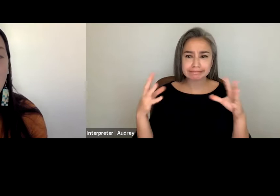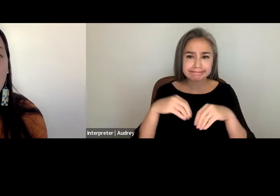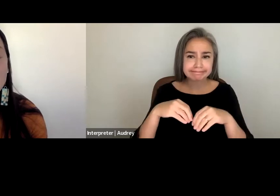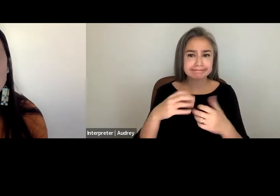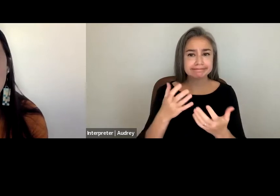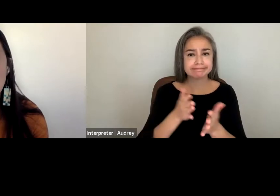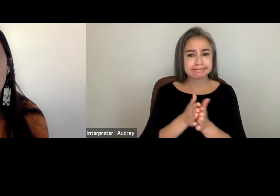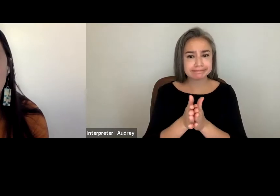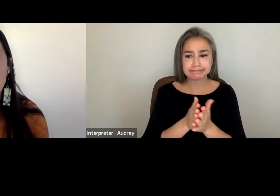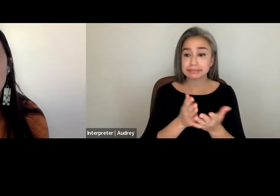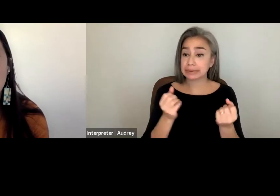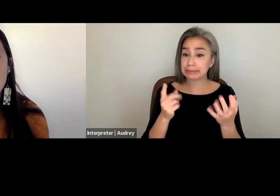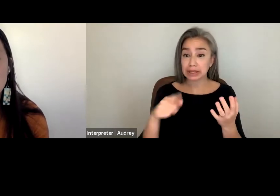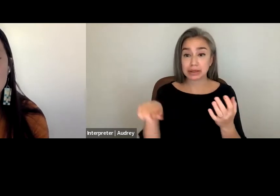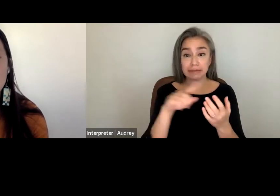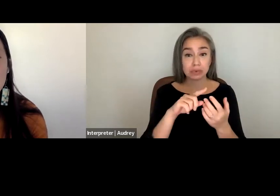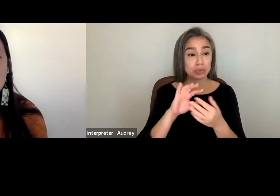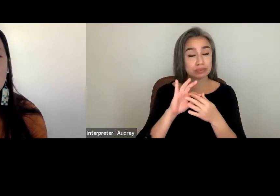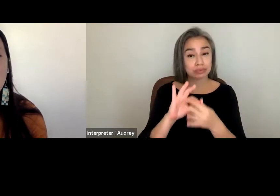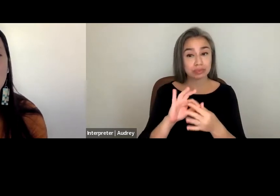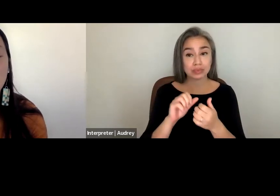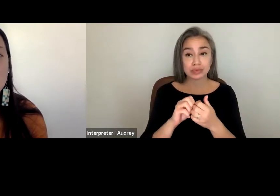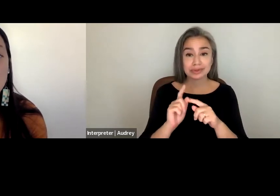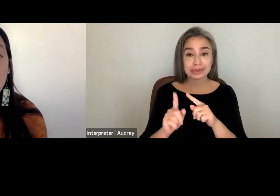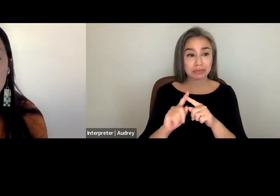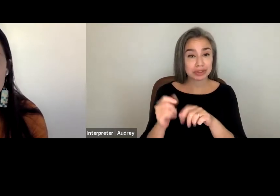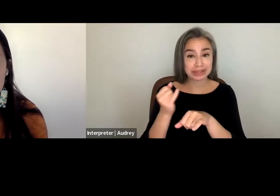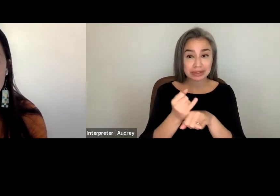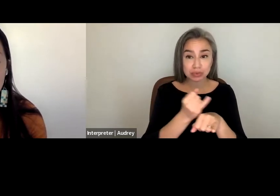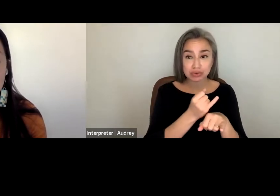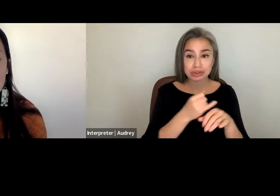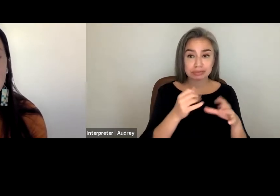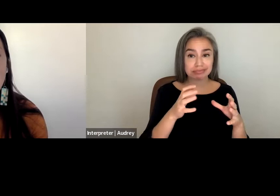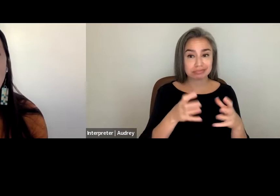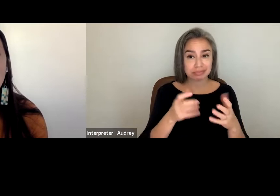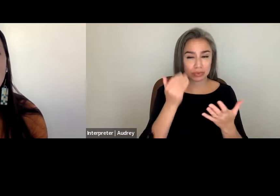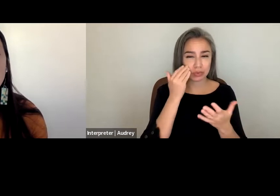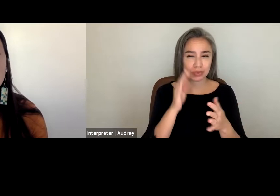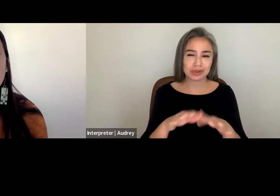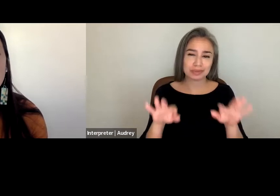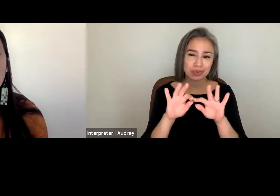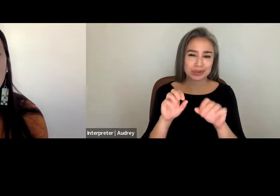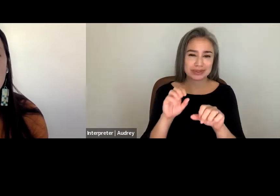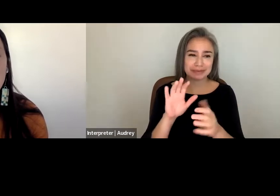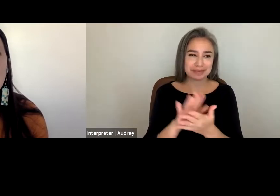you are affiliated with institutions and you know the importance of paperwork and